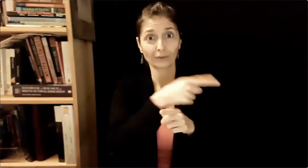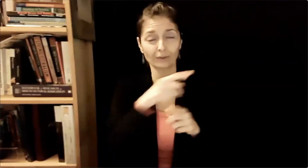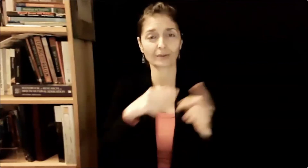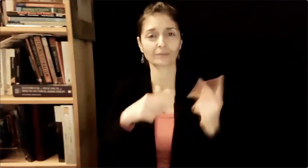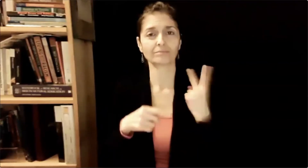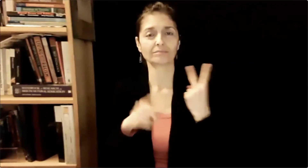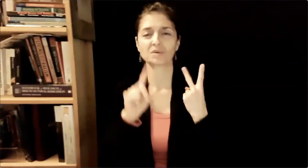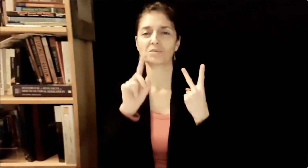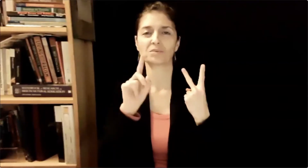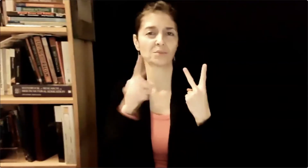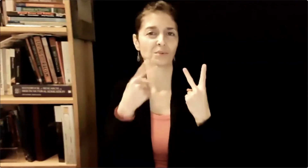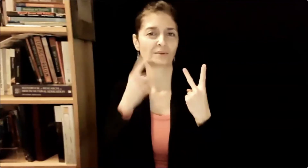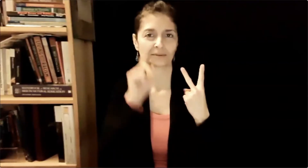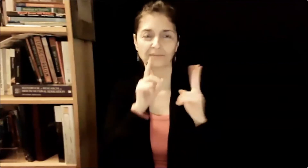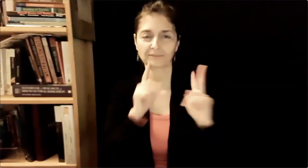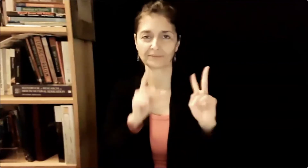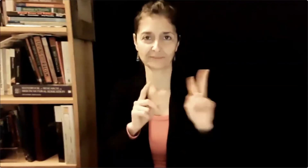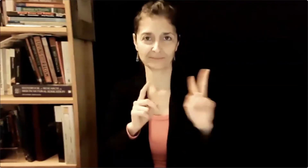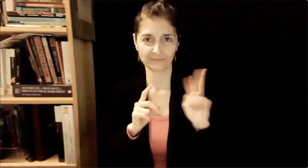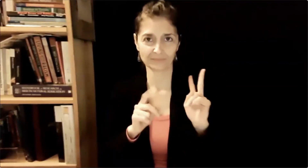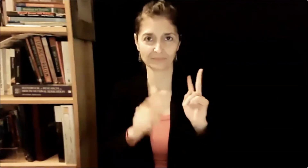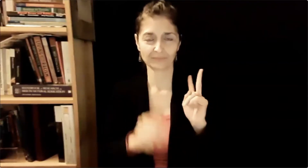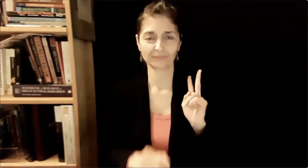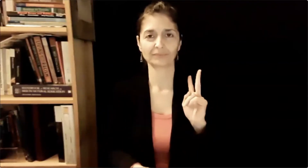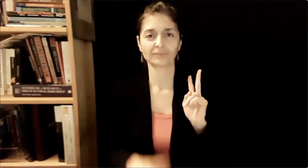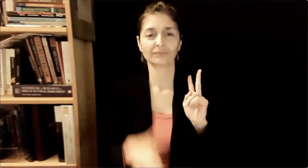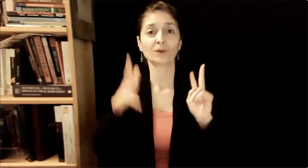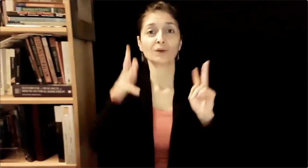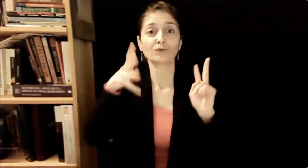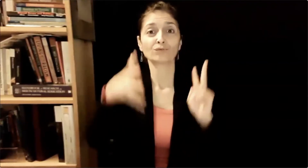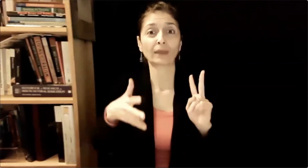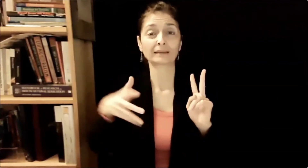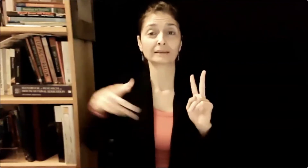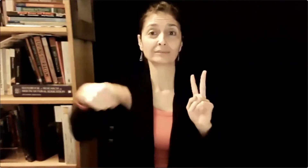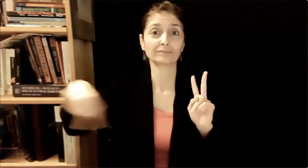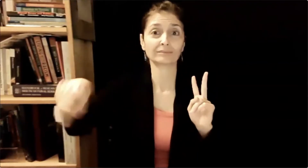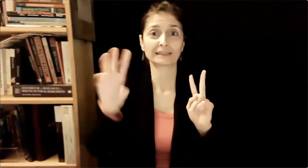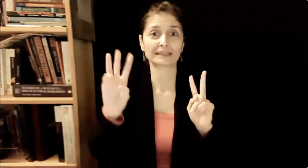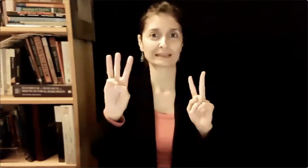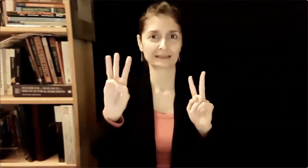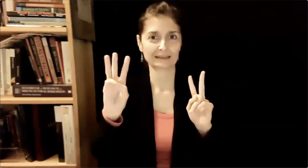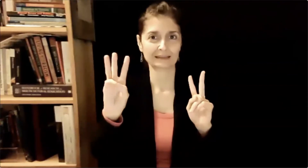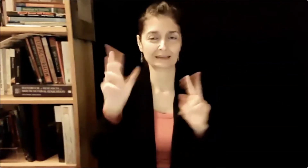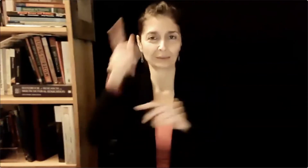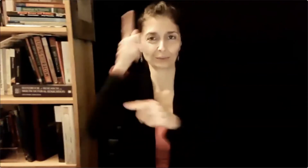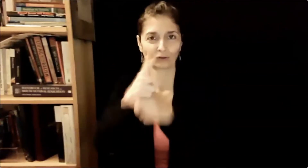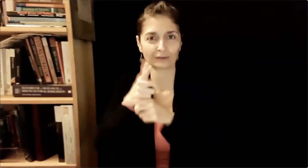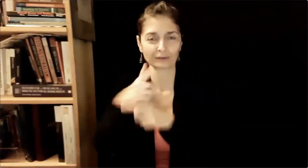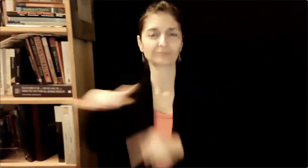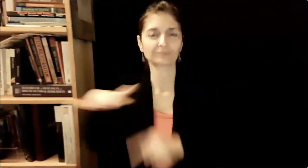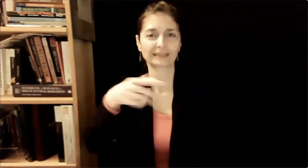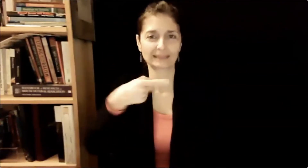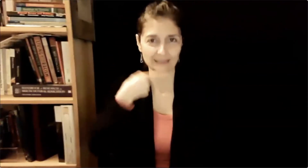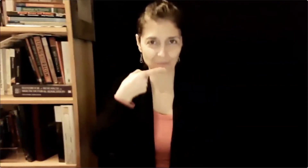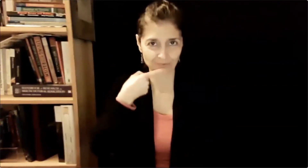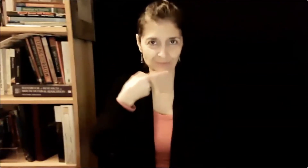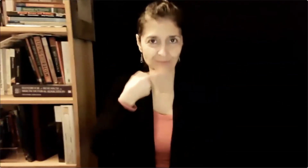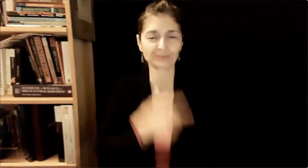My older brother and I are the only deaf children. The other 6 of my brothers and sisters are